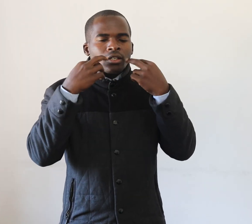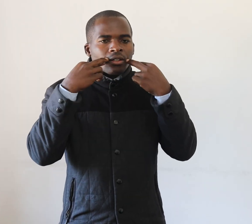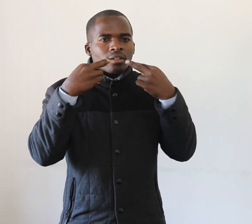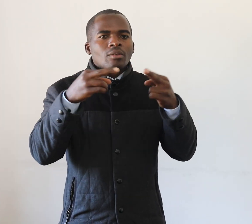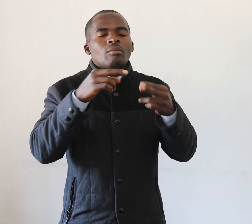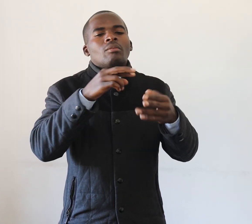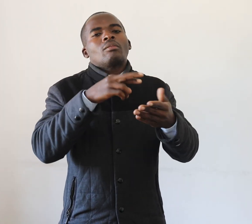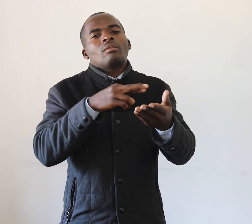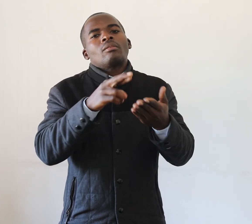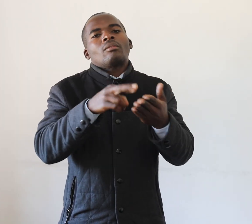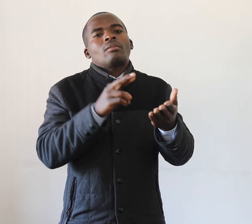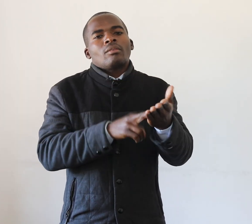starts the replacement process.